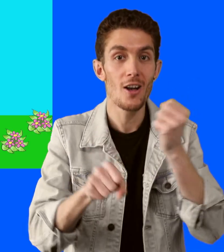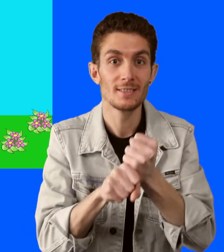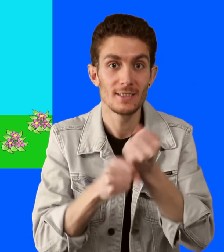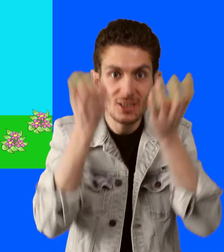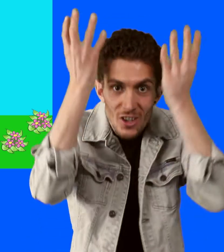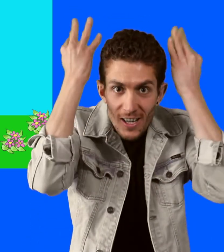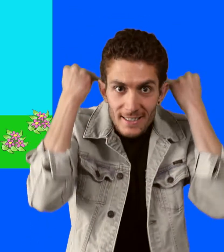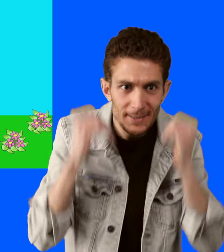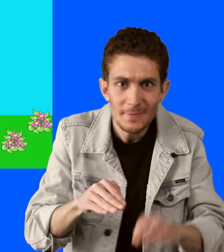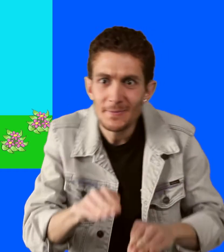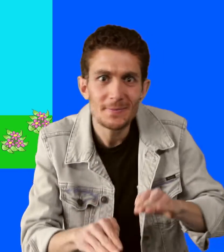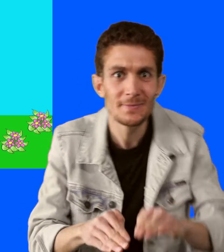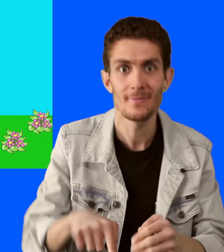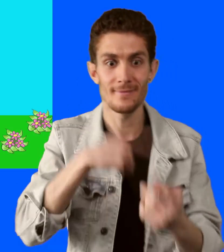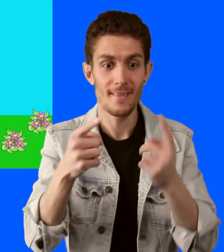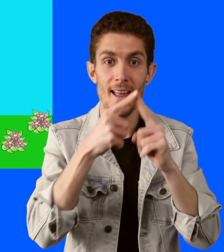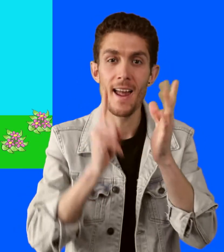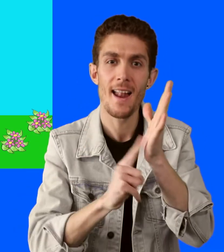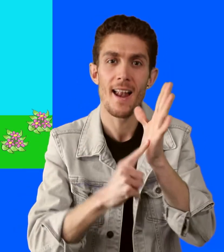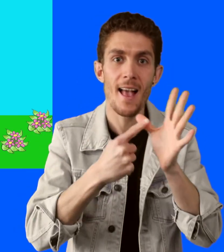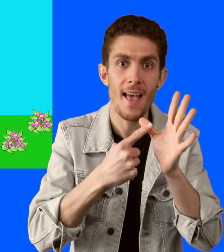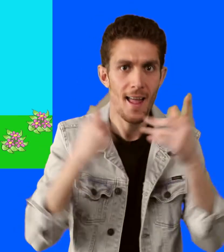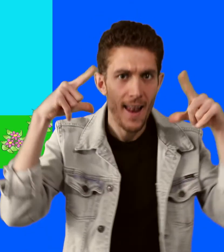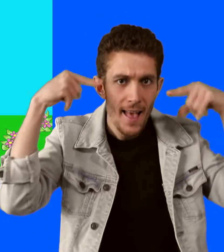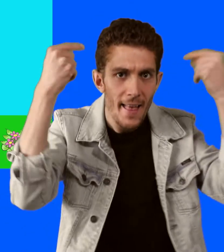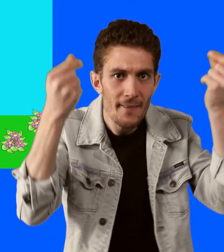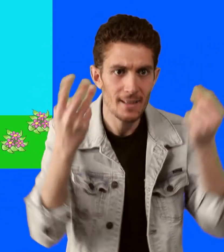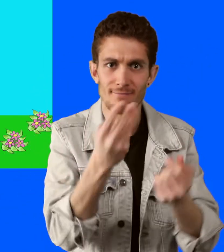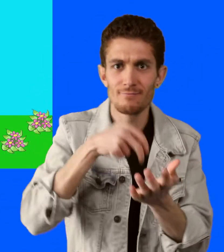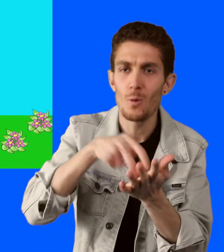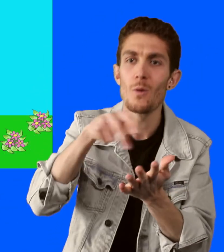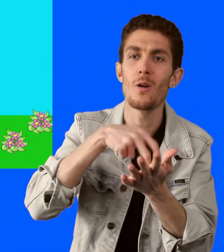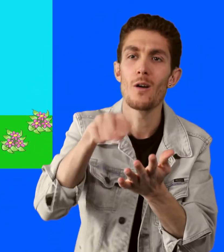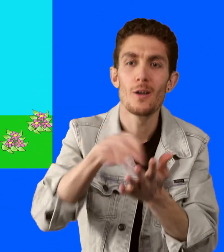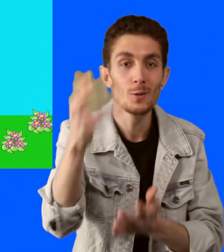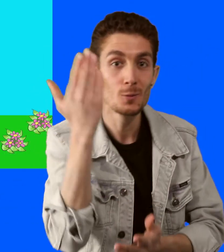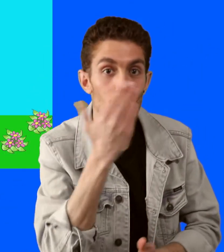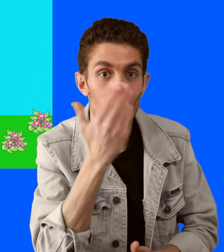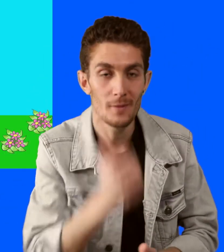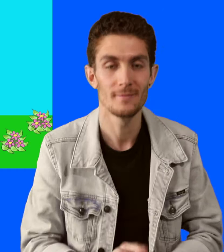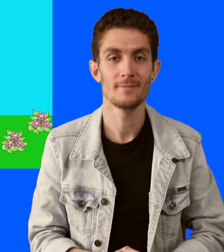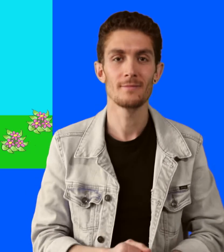today said jojo known to his friends why is that as tatty